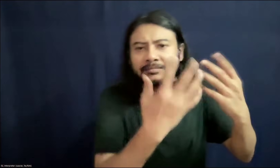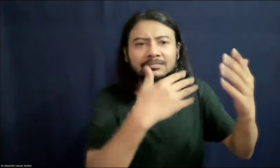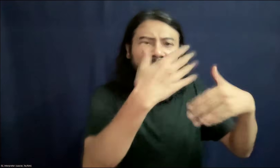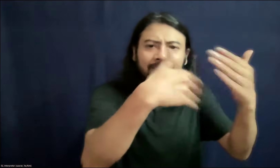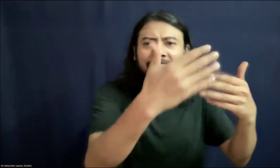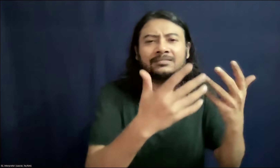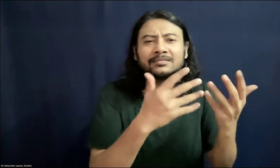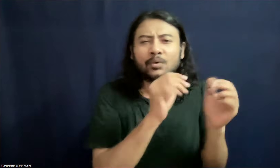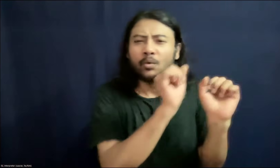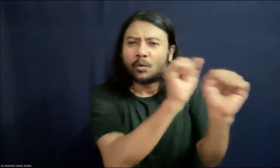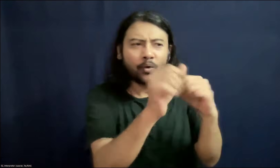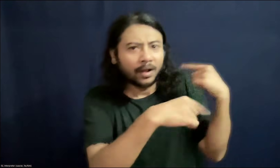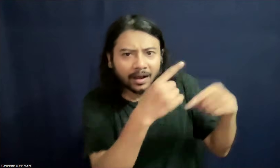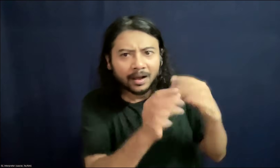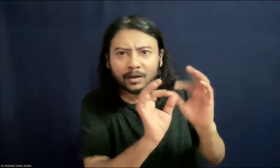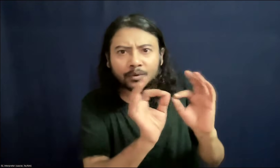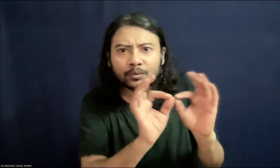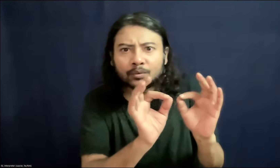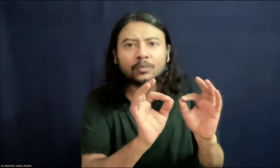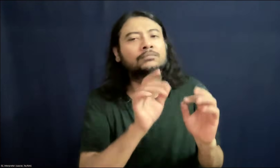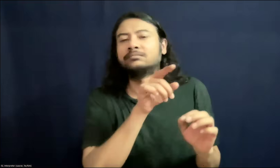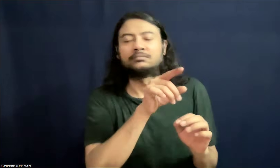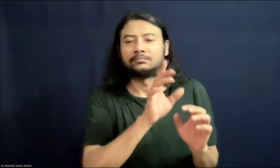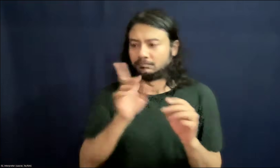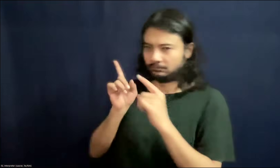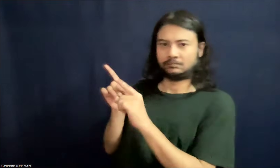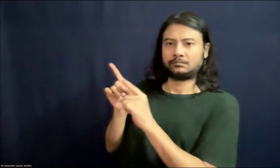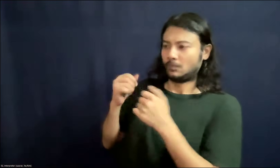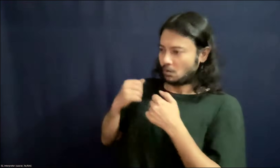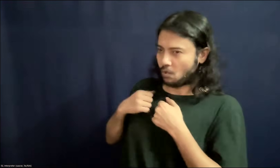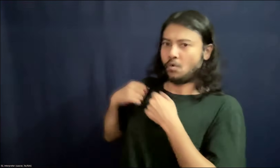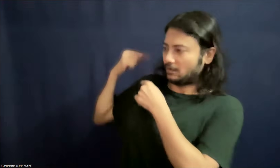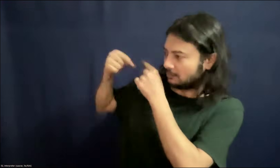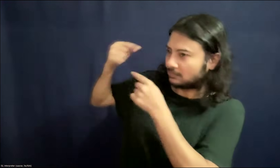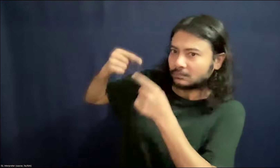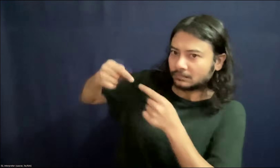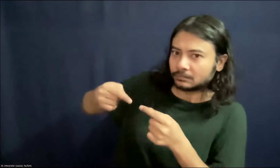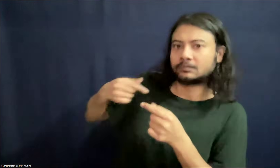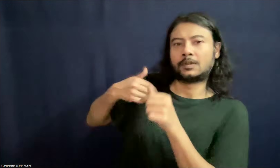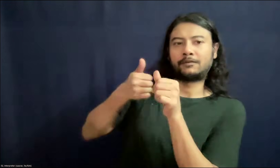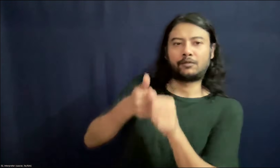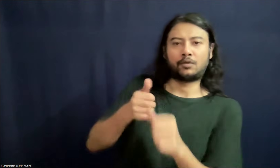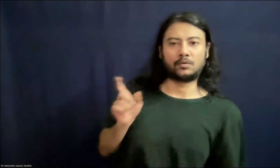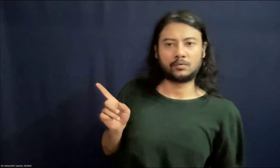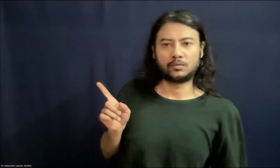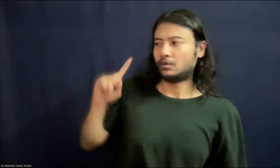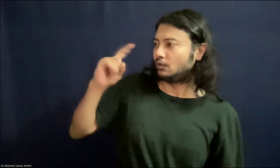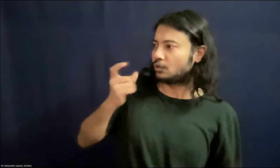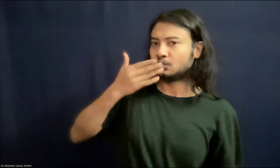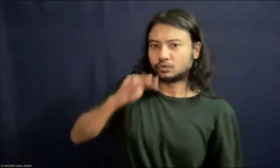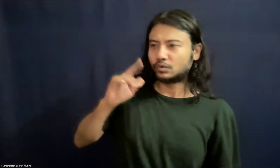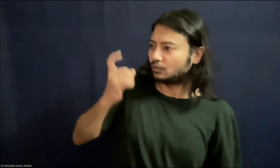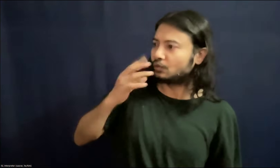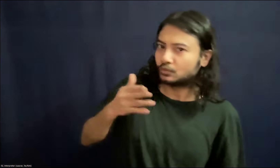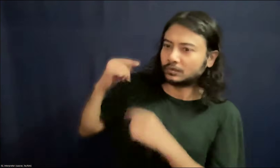saying, that knowledge should be acquired through Guru Shishya Parampara. So let's look at this picture and we see the difference in